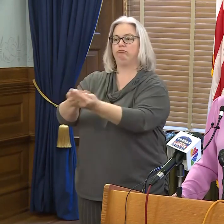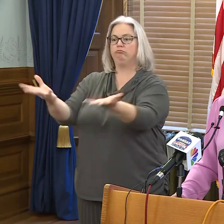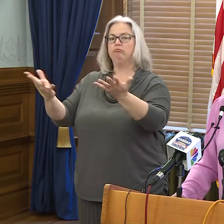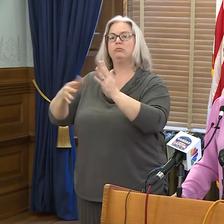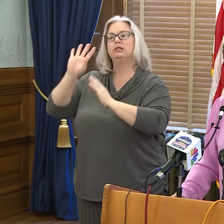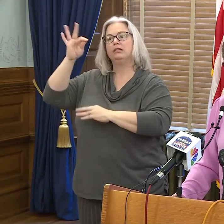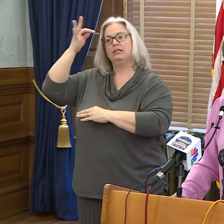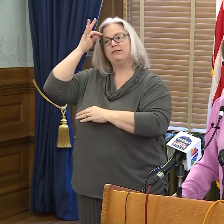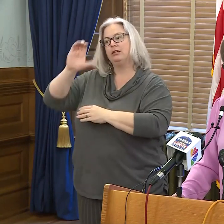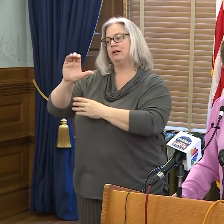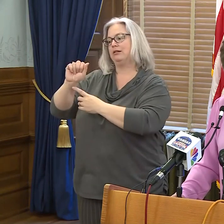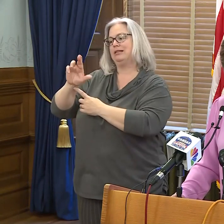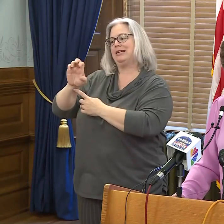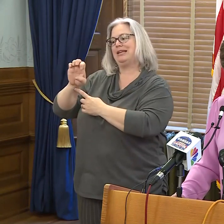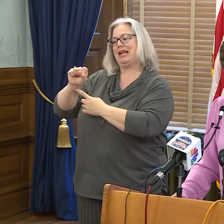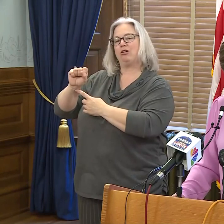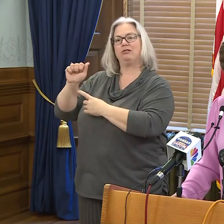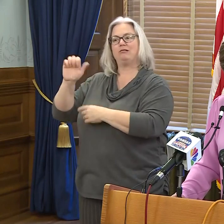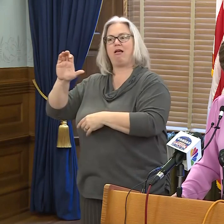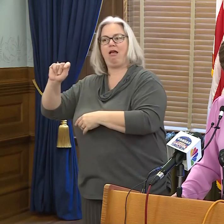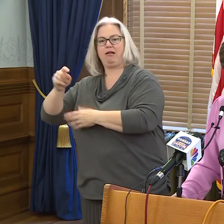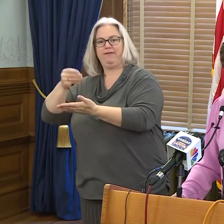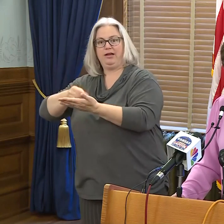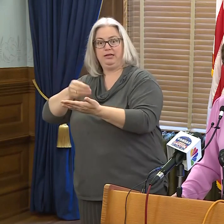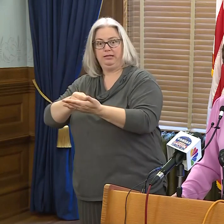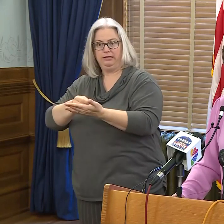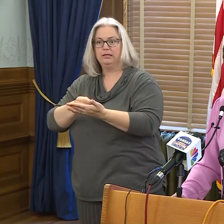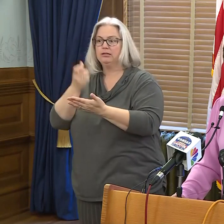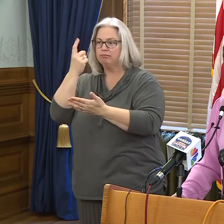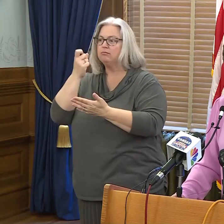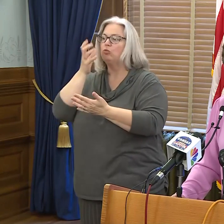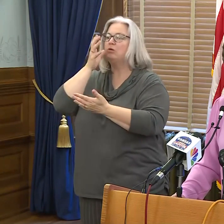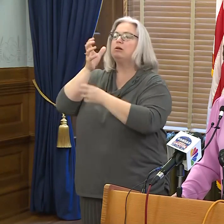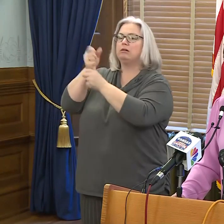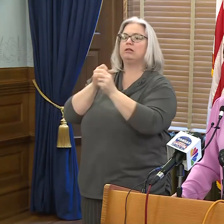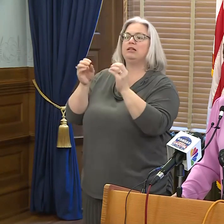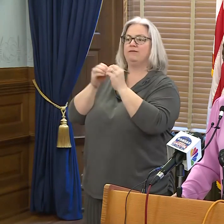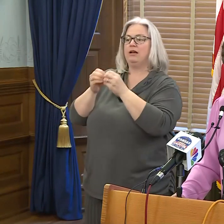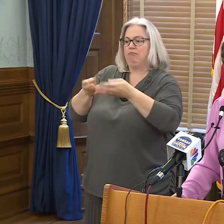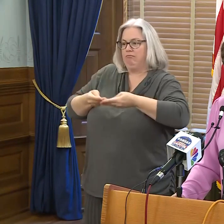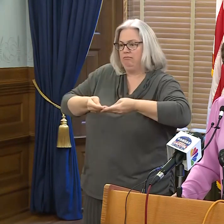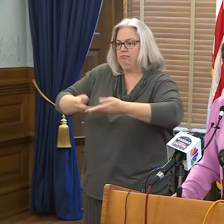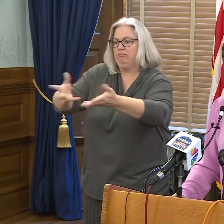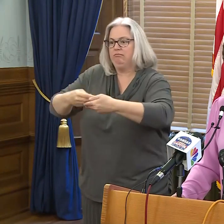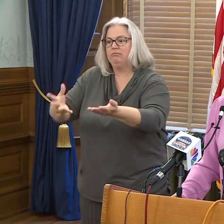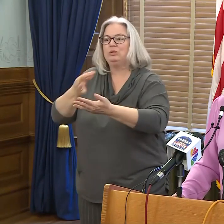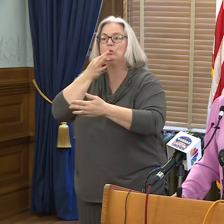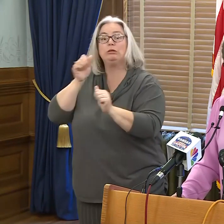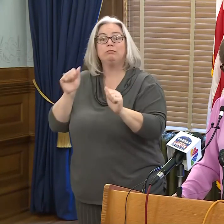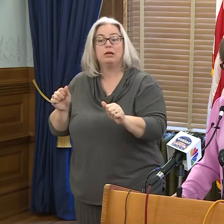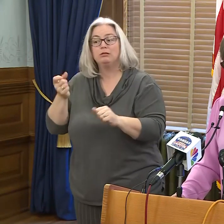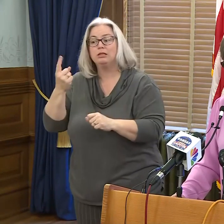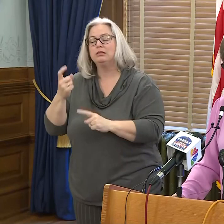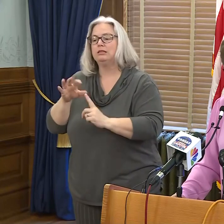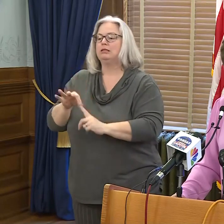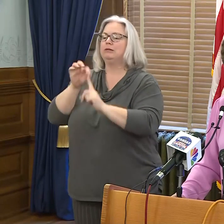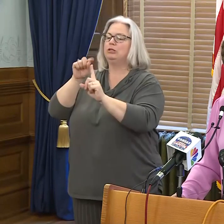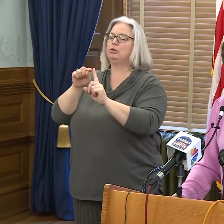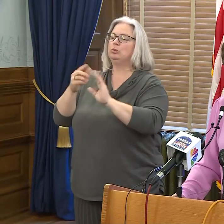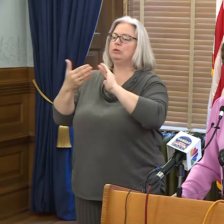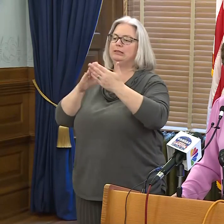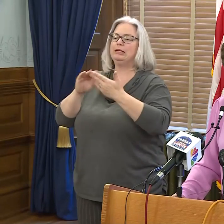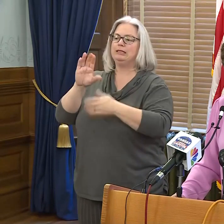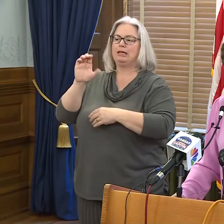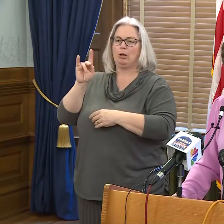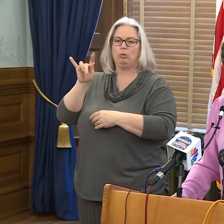of the federal CARES Act funding. And while we will get funds out the door as quickly as possible, especially to our cities